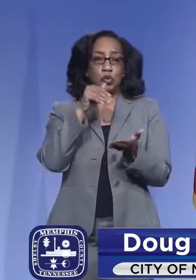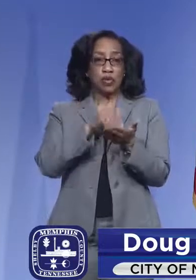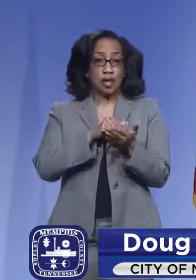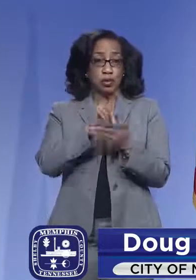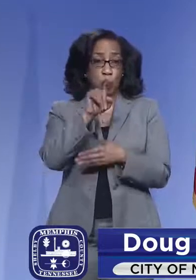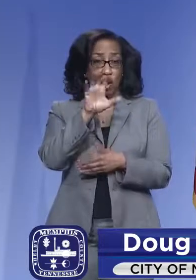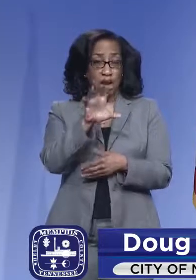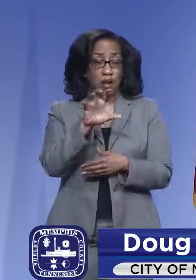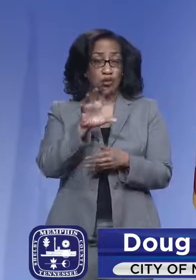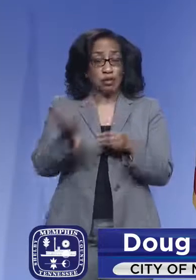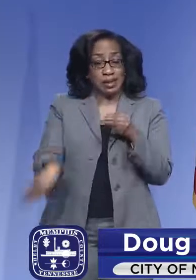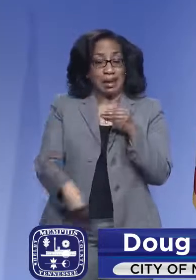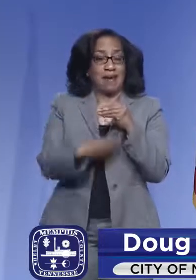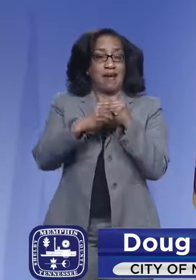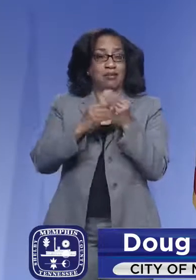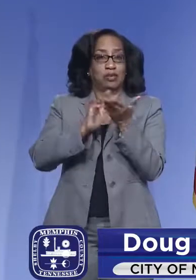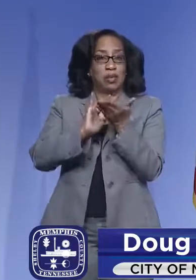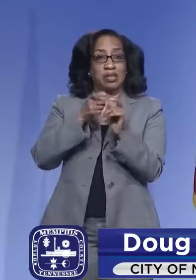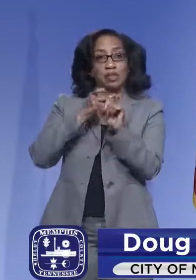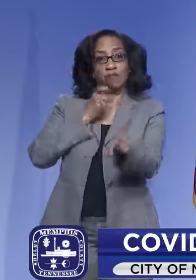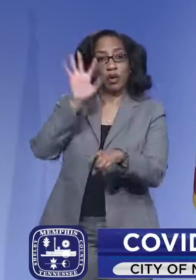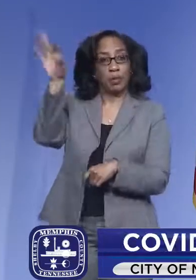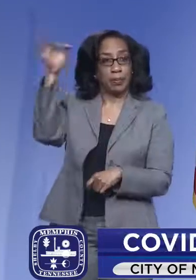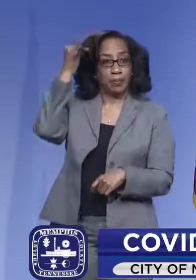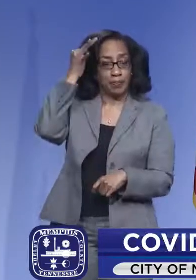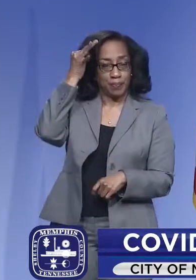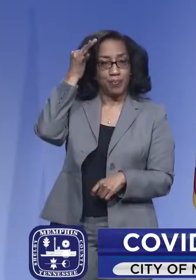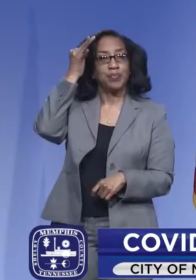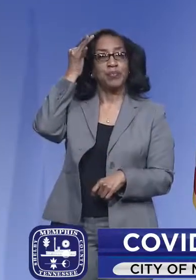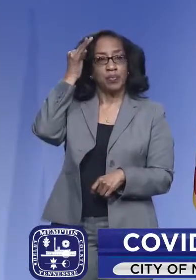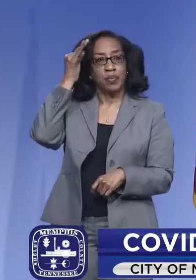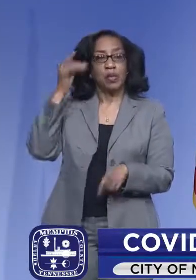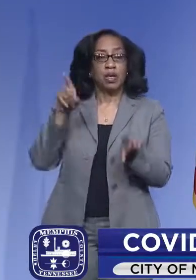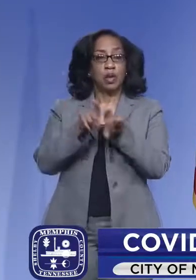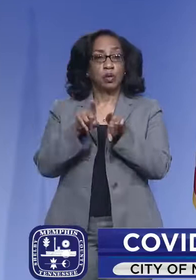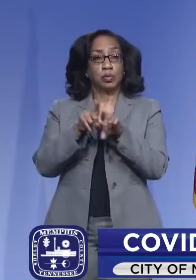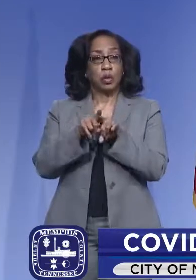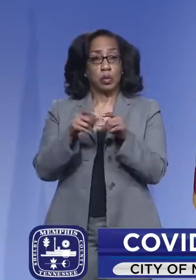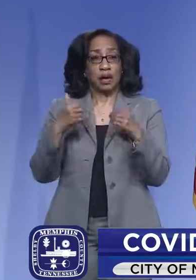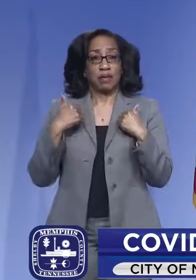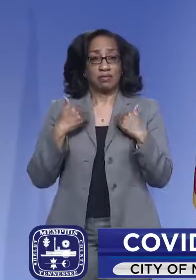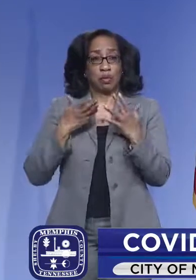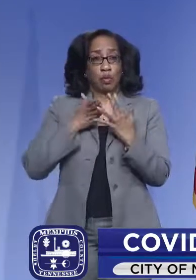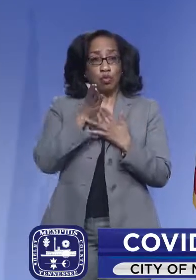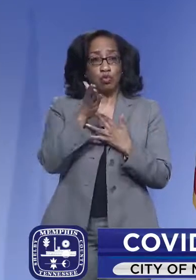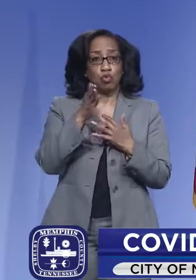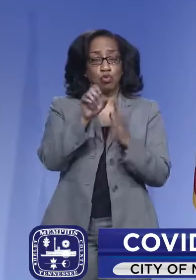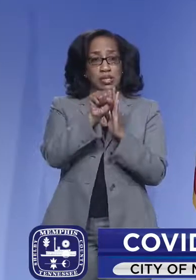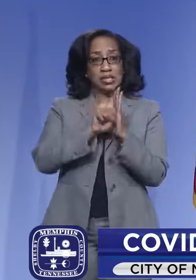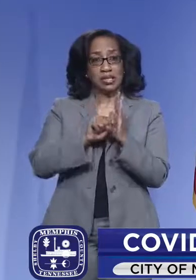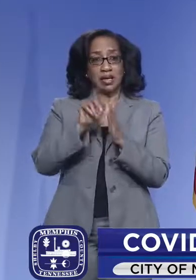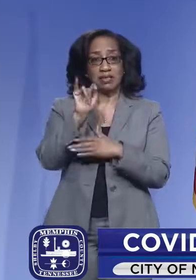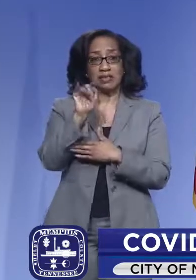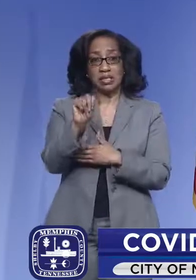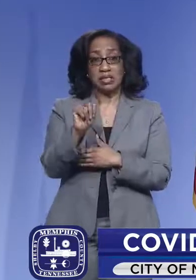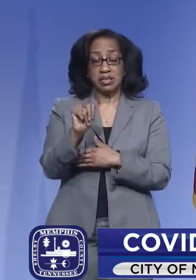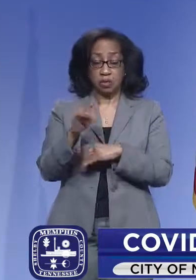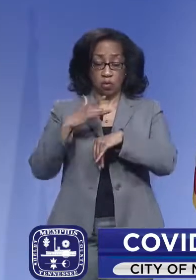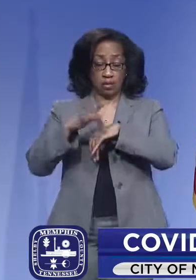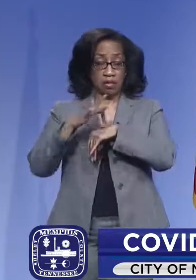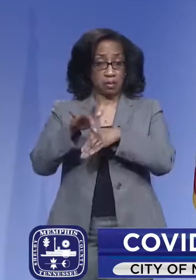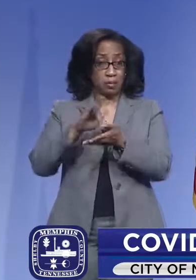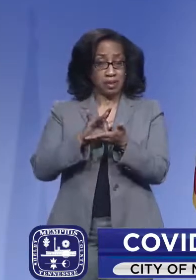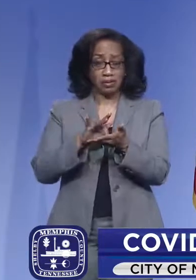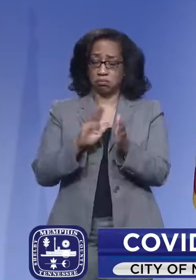still have a lot of doses that are available to us through the state of Tennessee. So availability of vaccine is not an